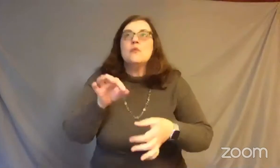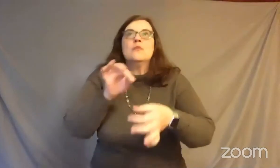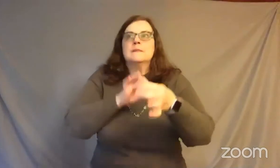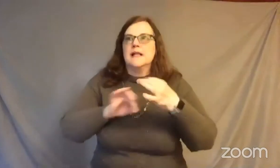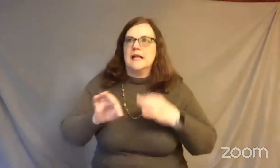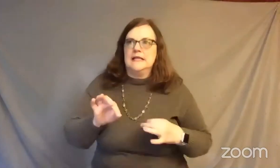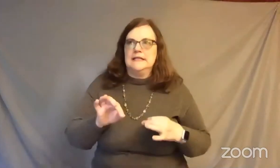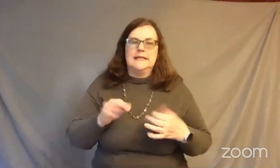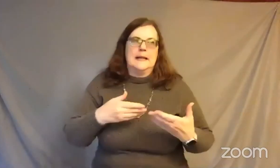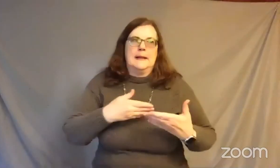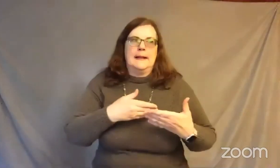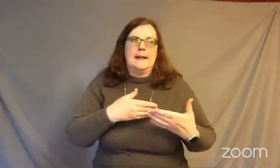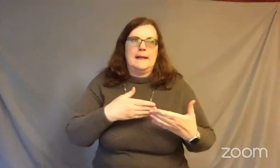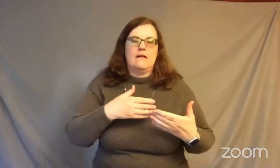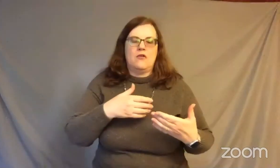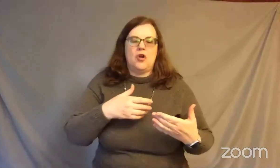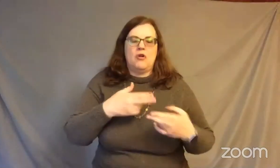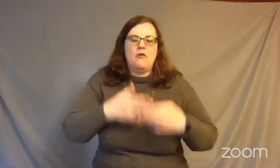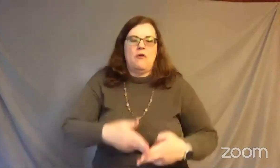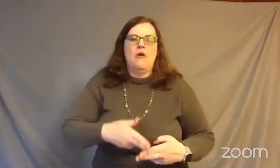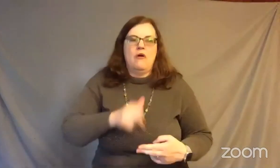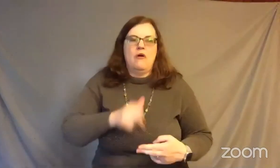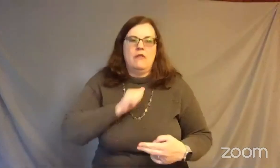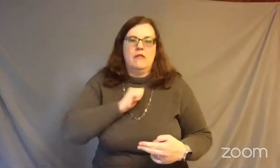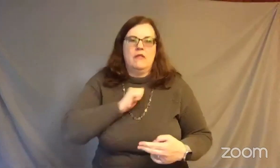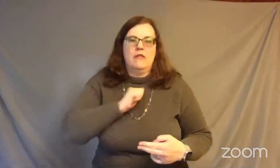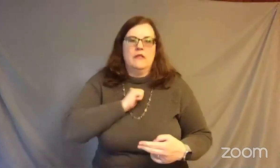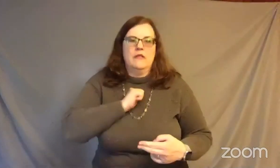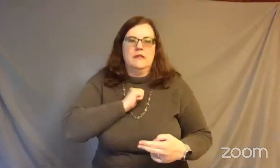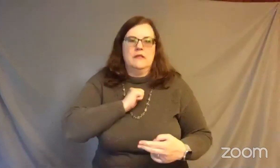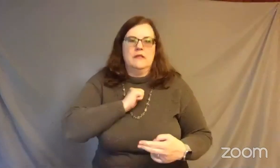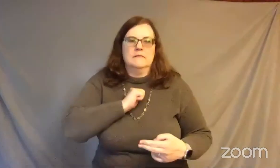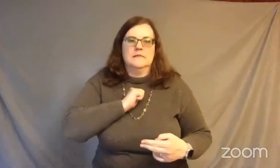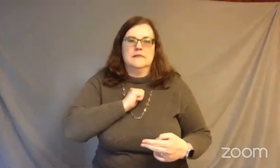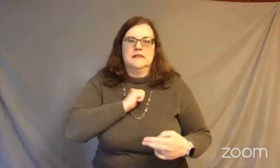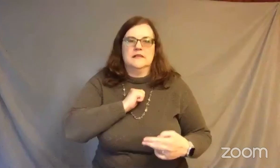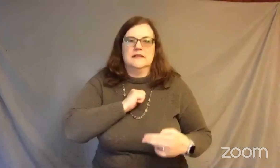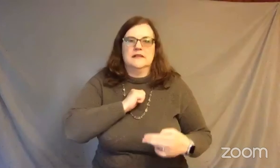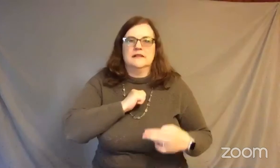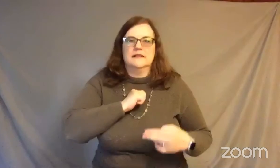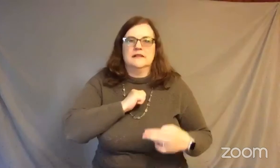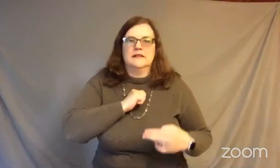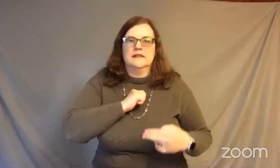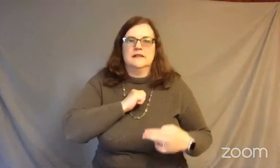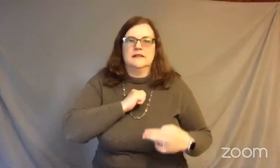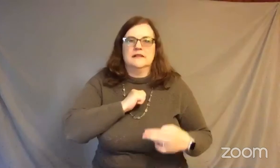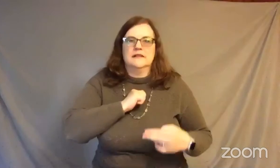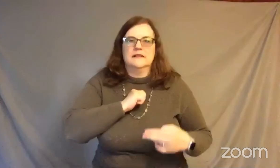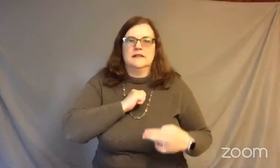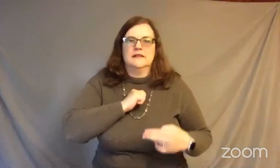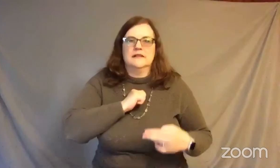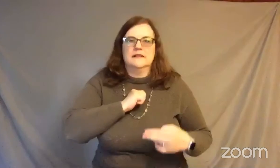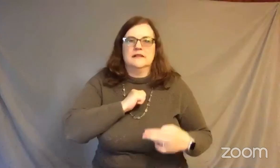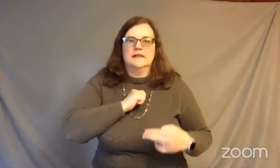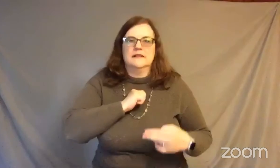And they don't replace the first person pronoun with their own name or with another word.